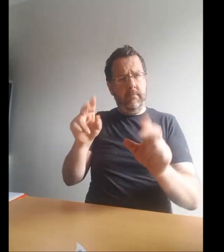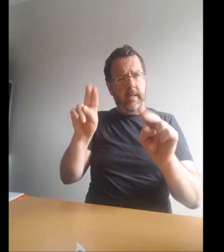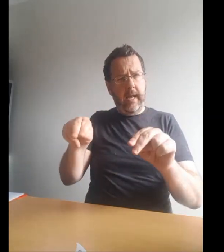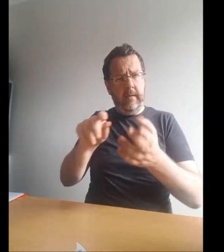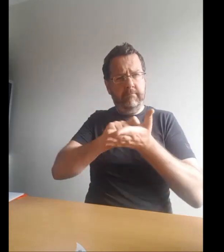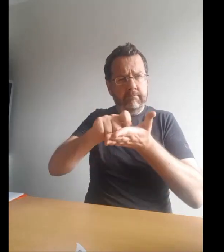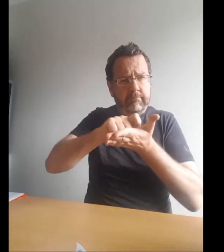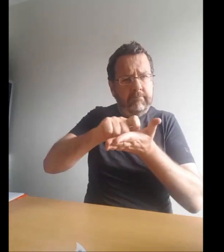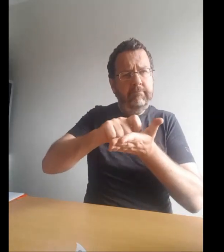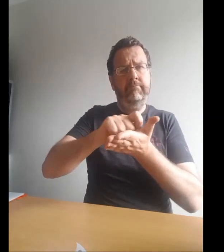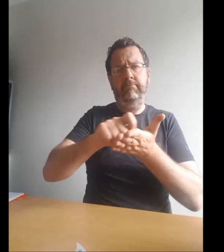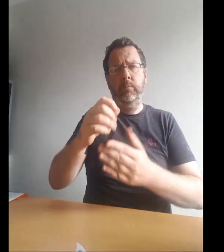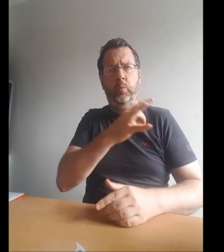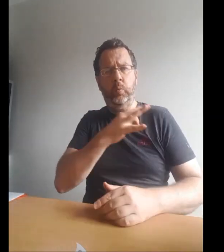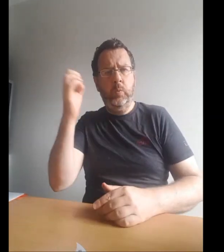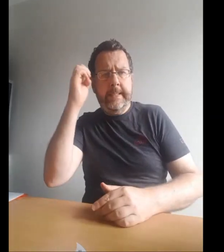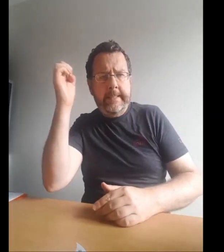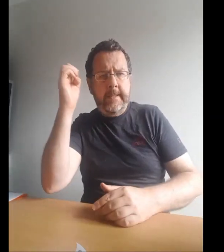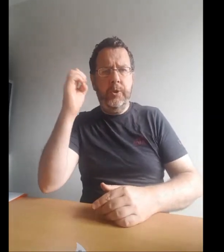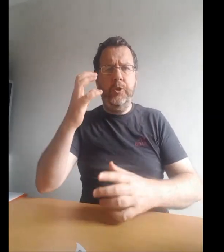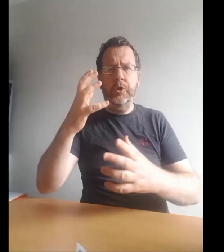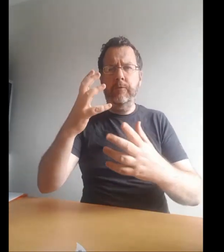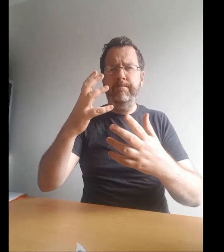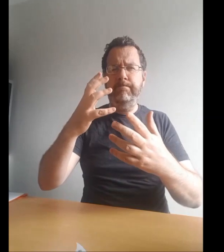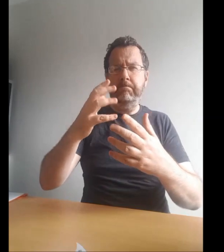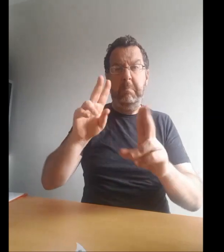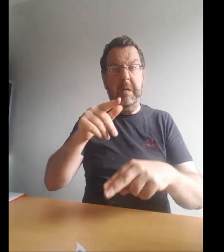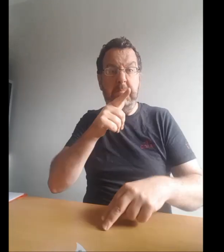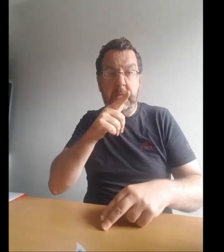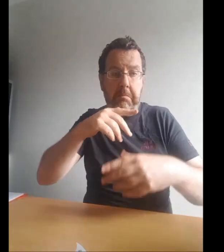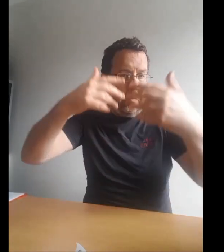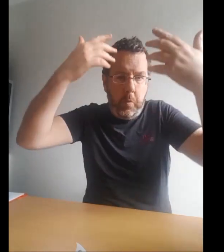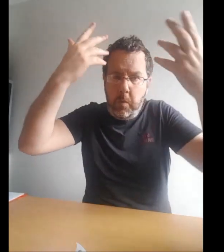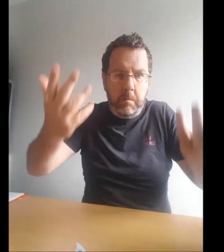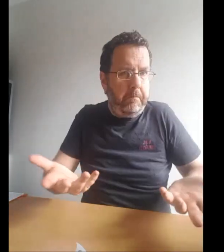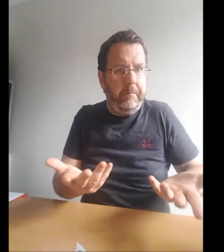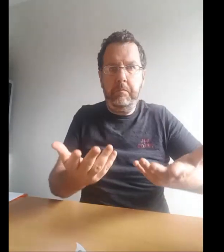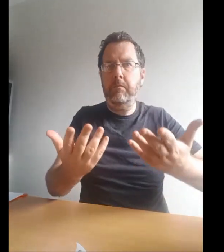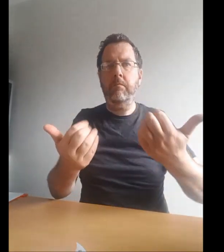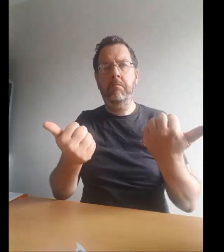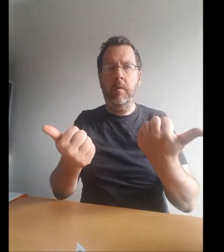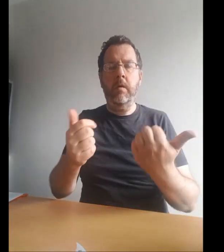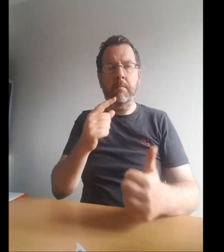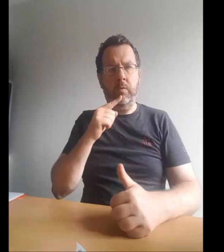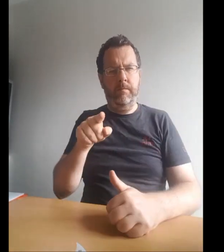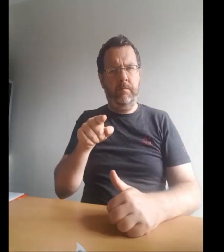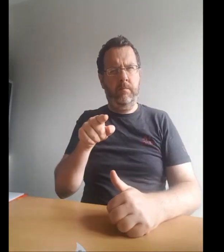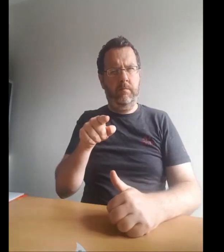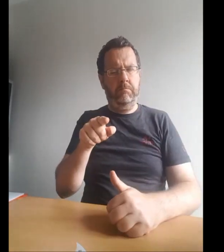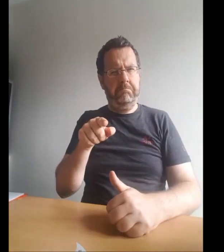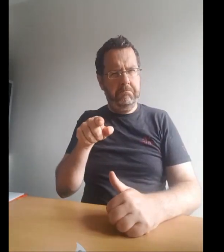have good literacy, good capability in English, maybe slightly, has an ability to speak. We're not quite